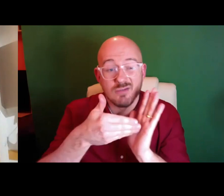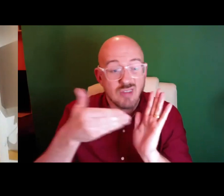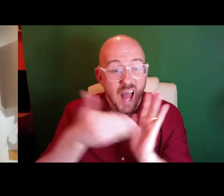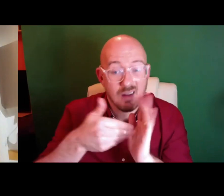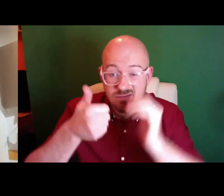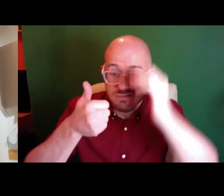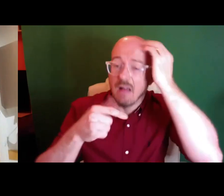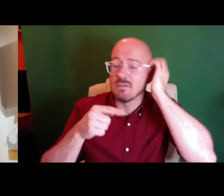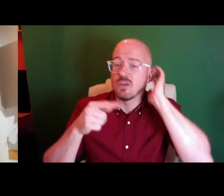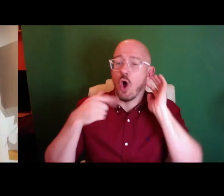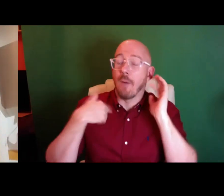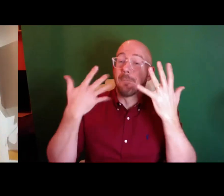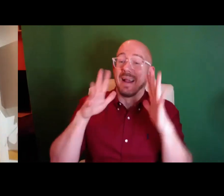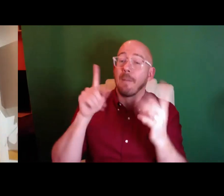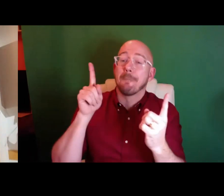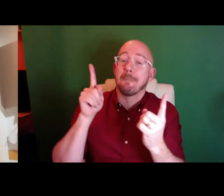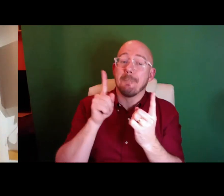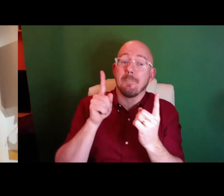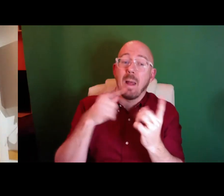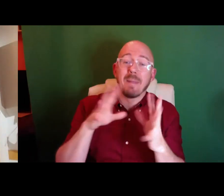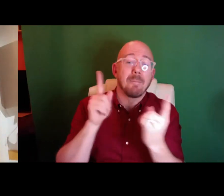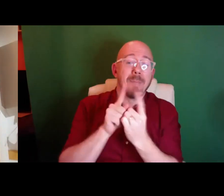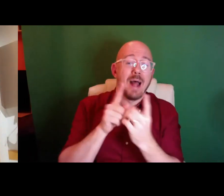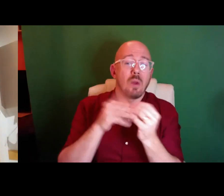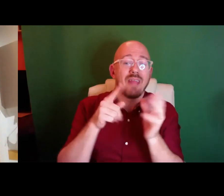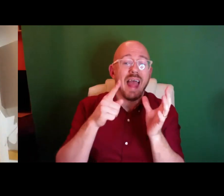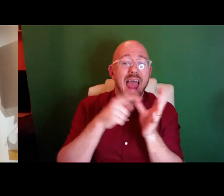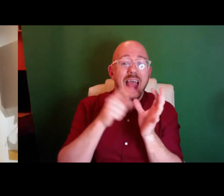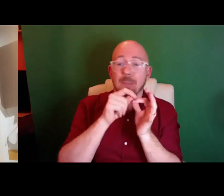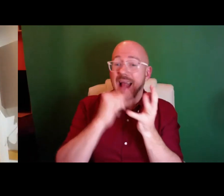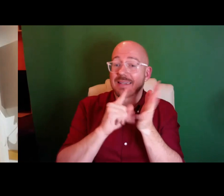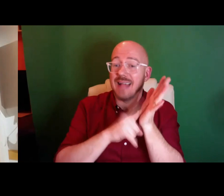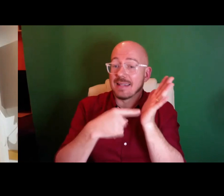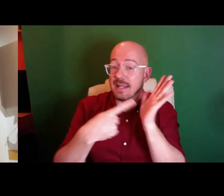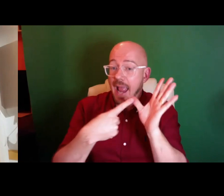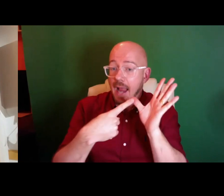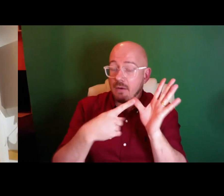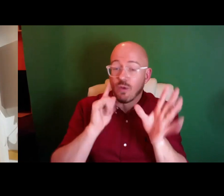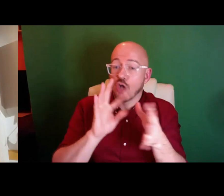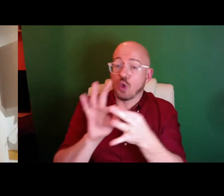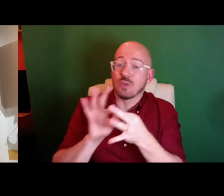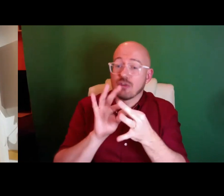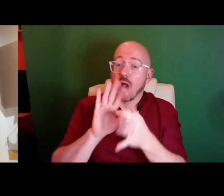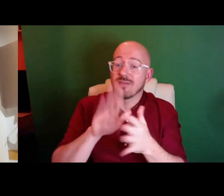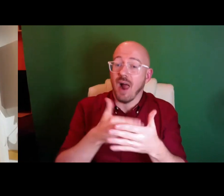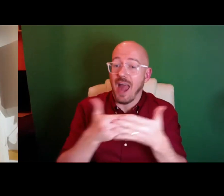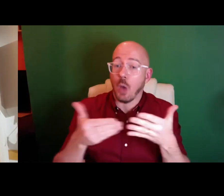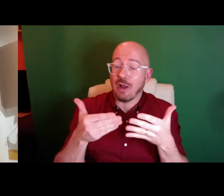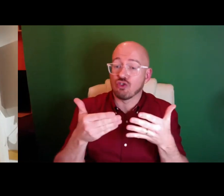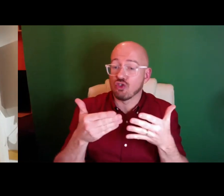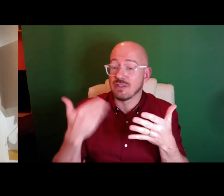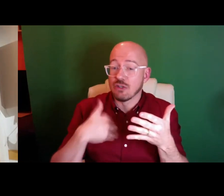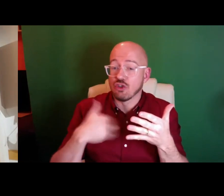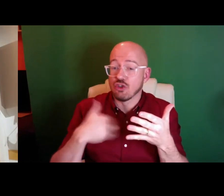Okay. Rob, did you want to add to that? Yes, I'm happy to add to that. We also had a meeting